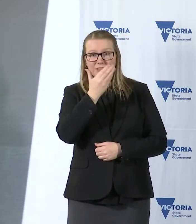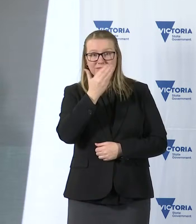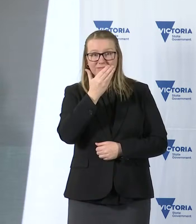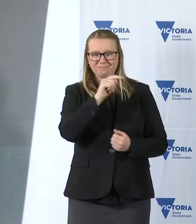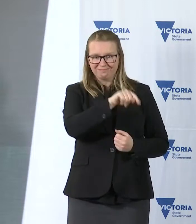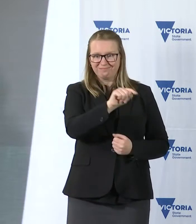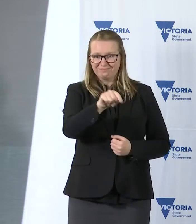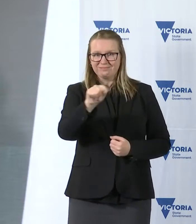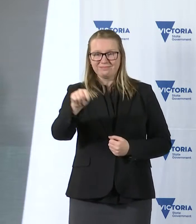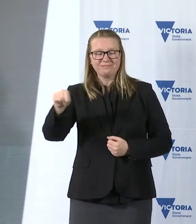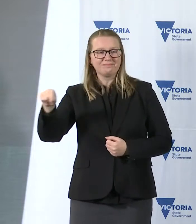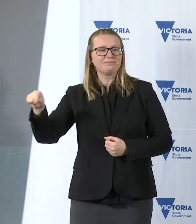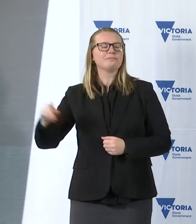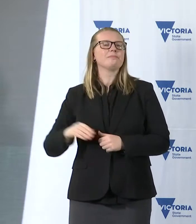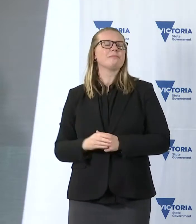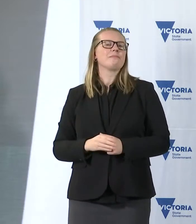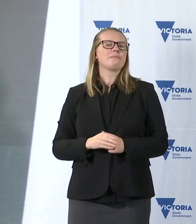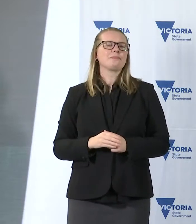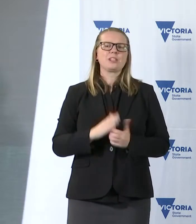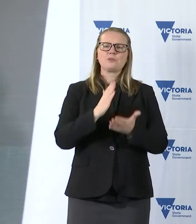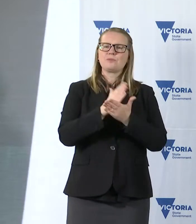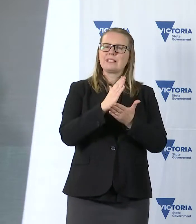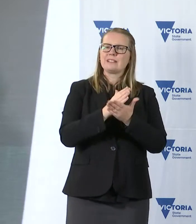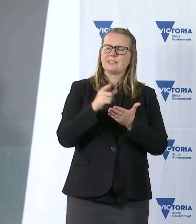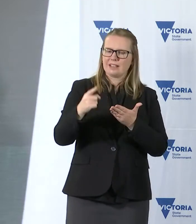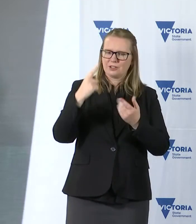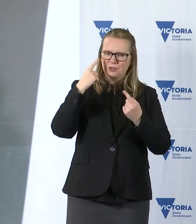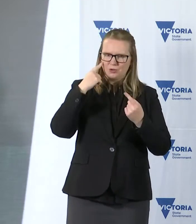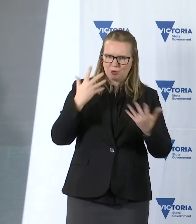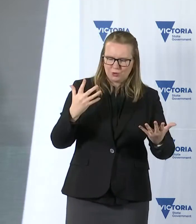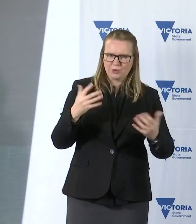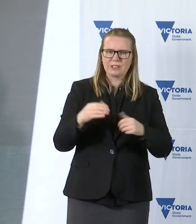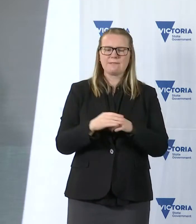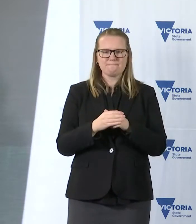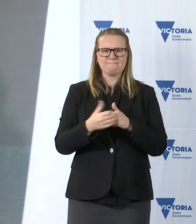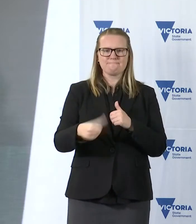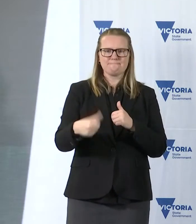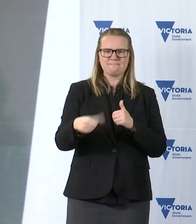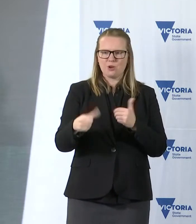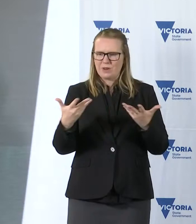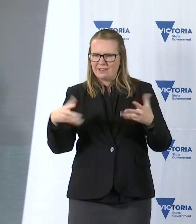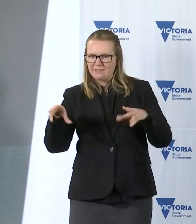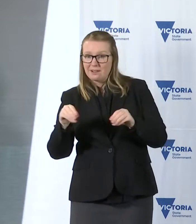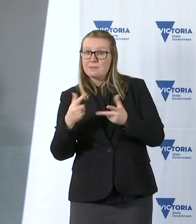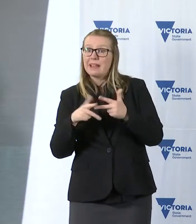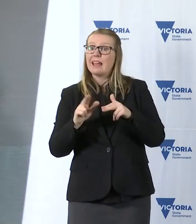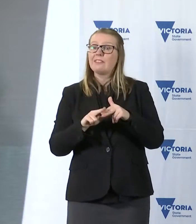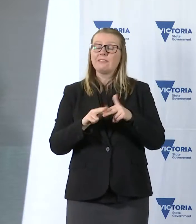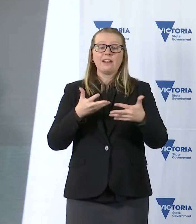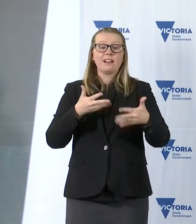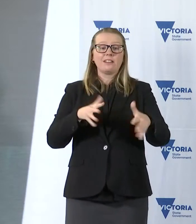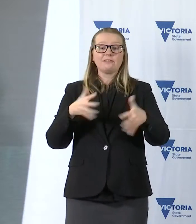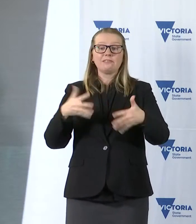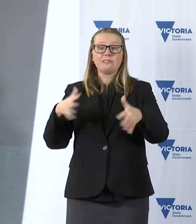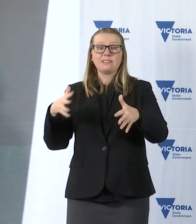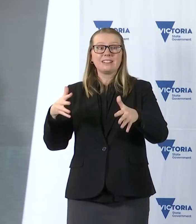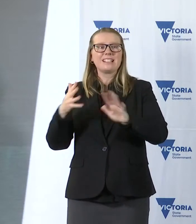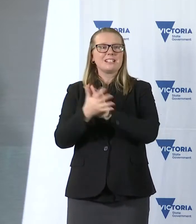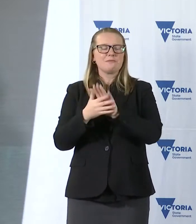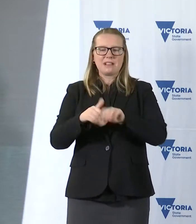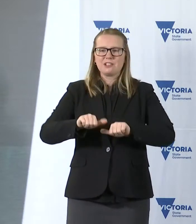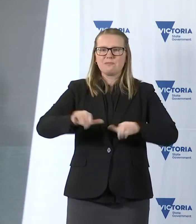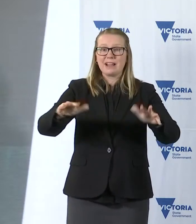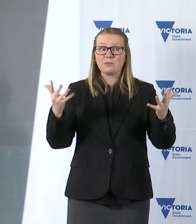was really an indication of how it was introduced in those settings. If it had been let run, all of the further transmission would have occurred